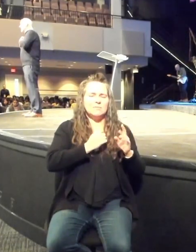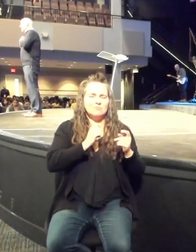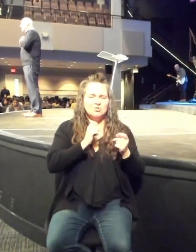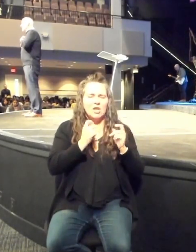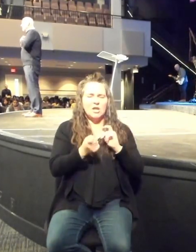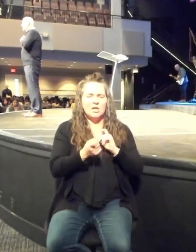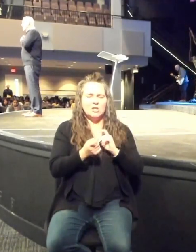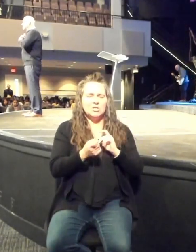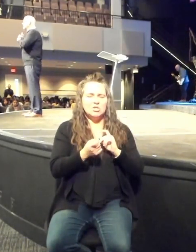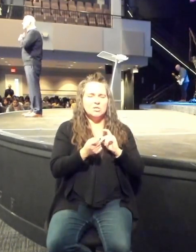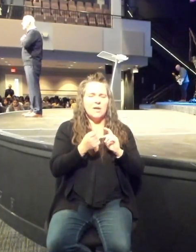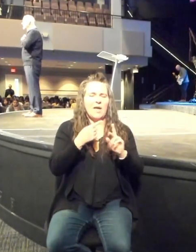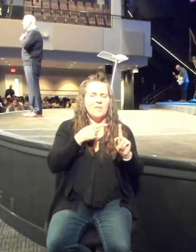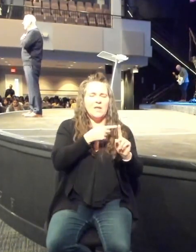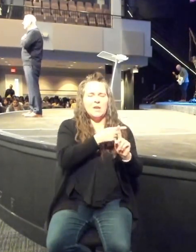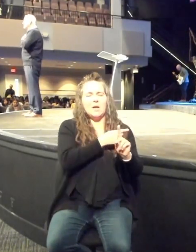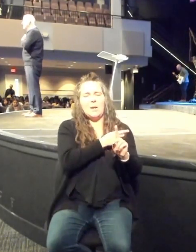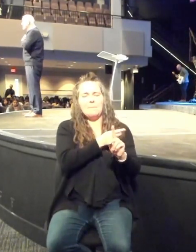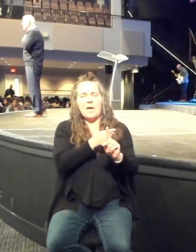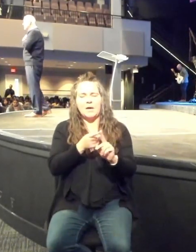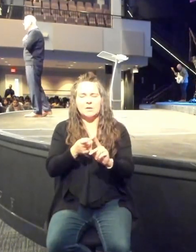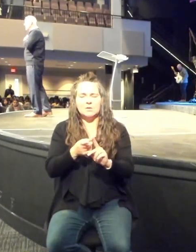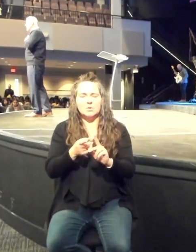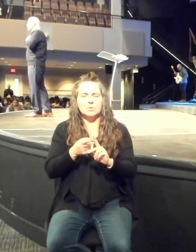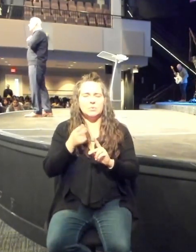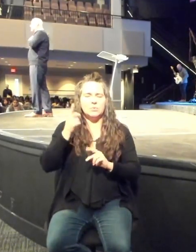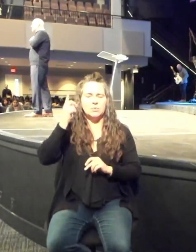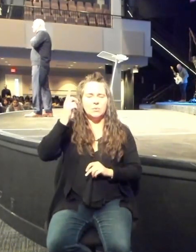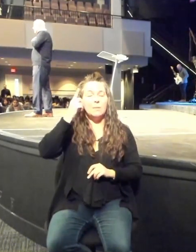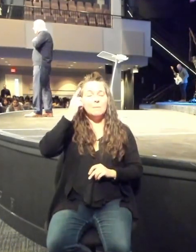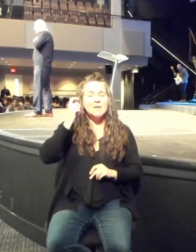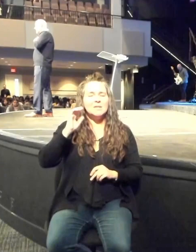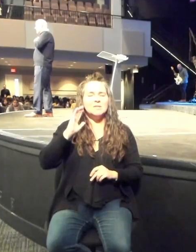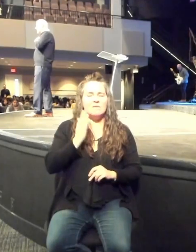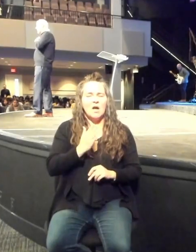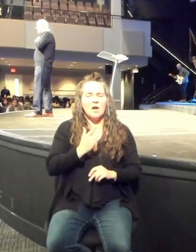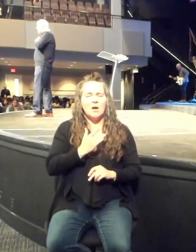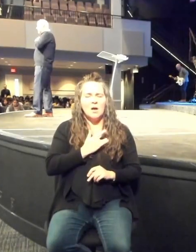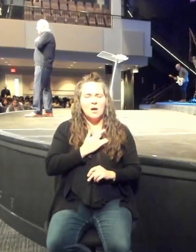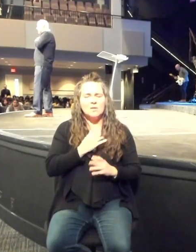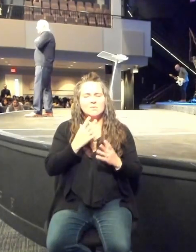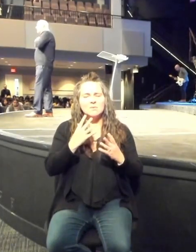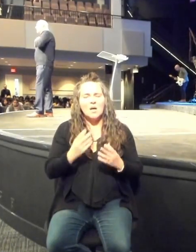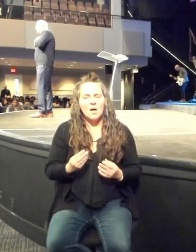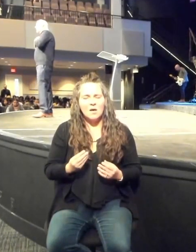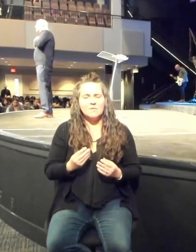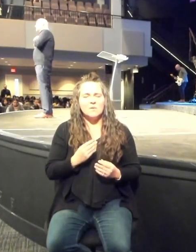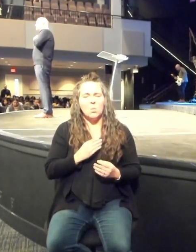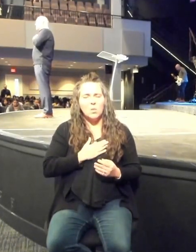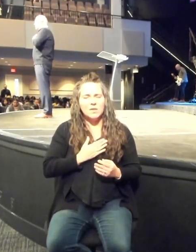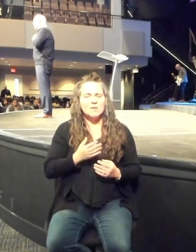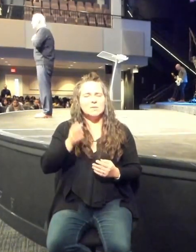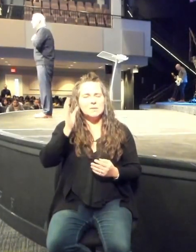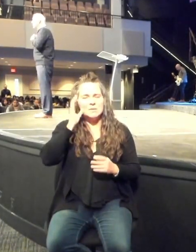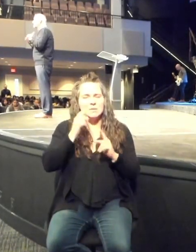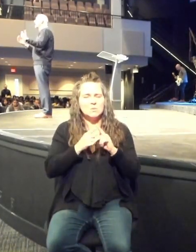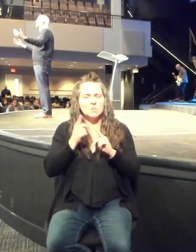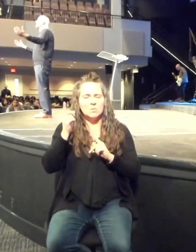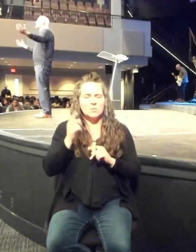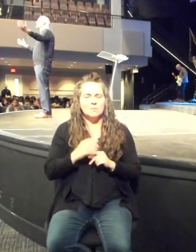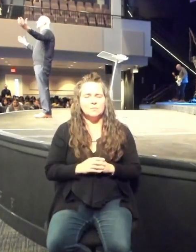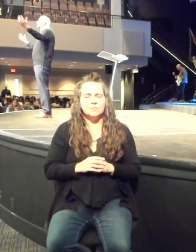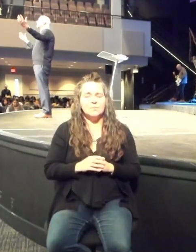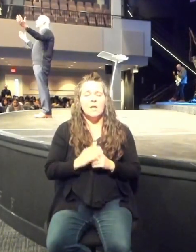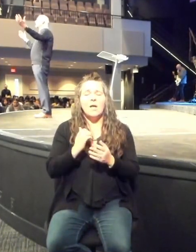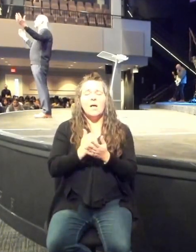did because of a tender conscience and a responsiveness to you. And then, Lord, help us to appreciate and